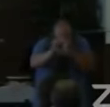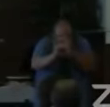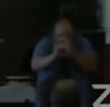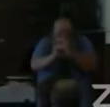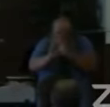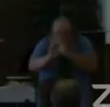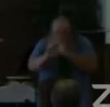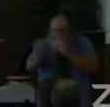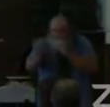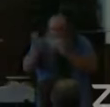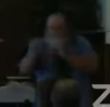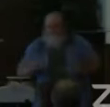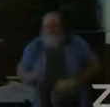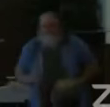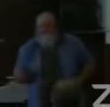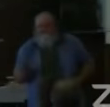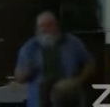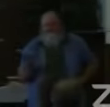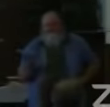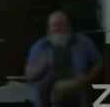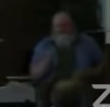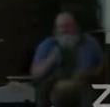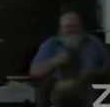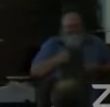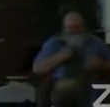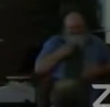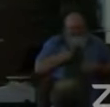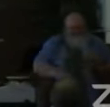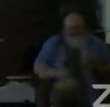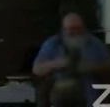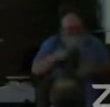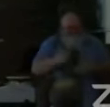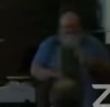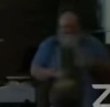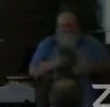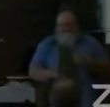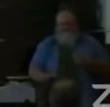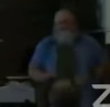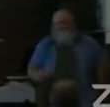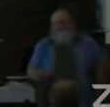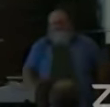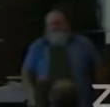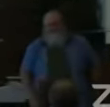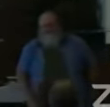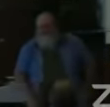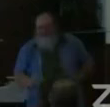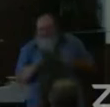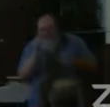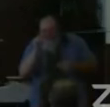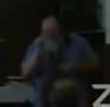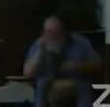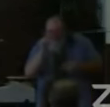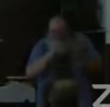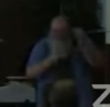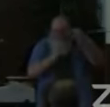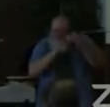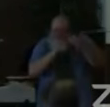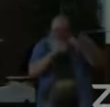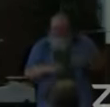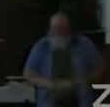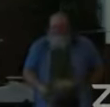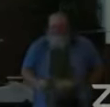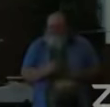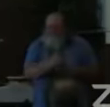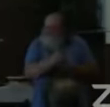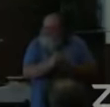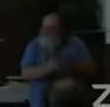Some of you are suffering, but you don't see the end result, and so you have no hope right now, or you have little hope, or you have some peace,